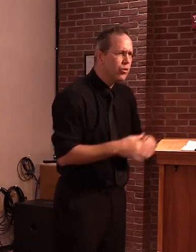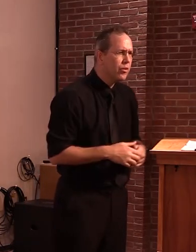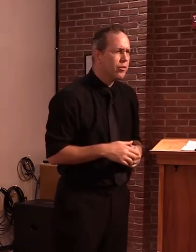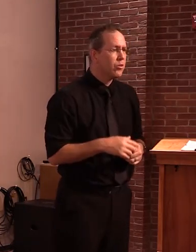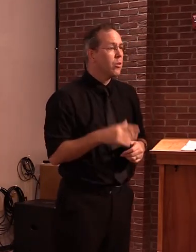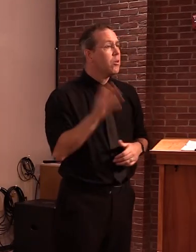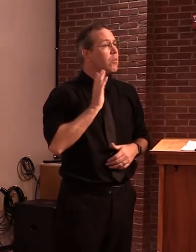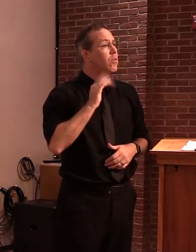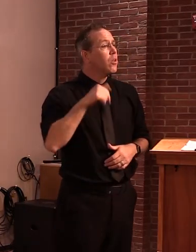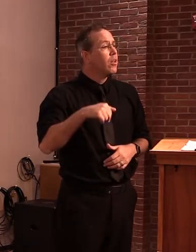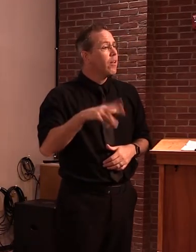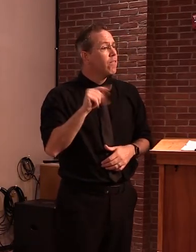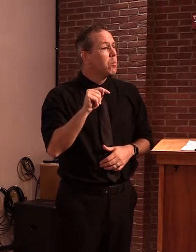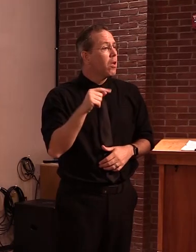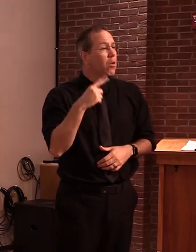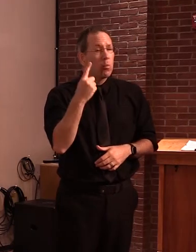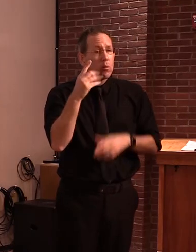here